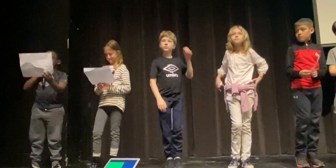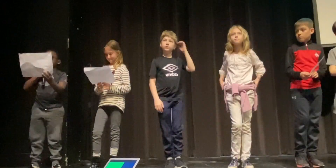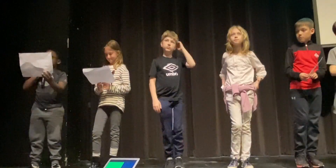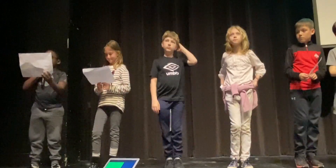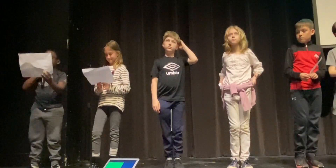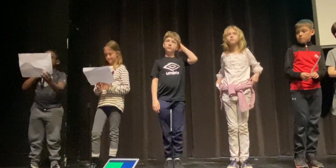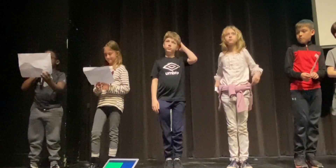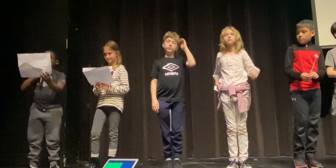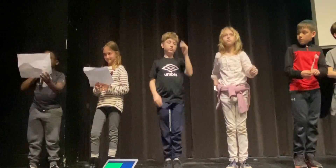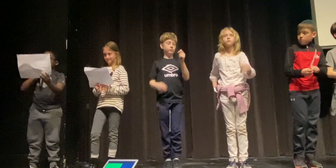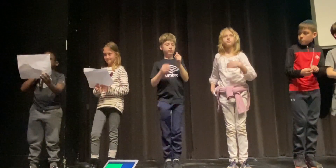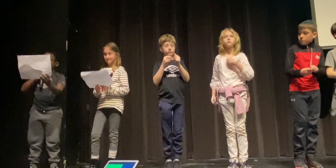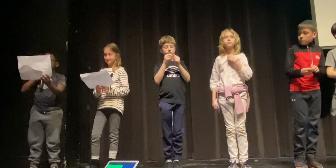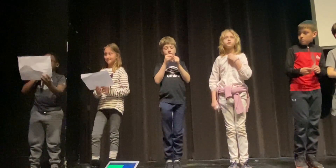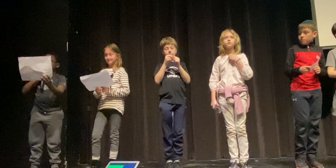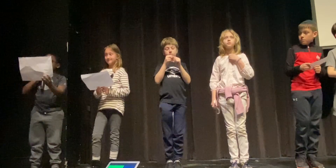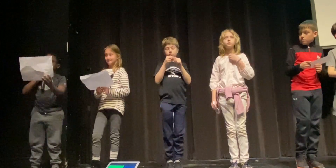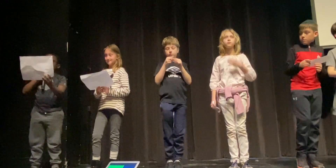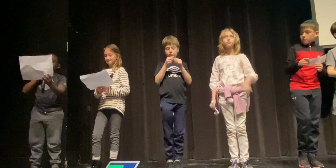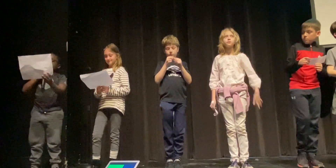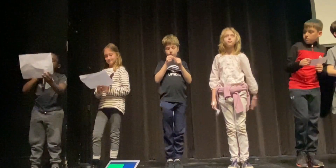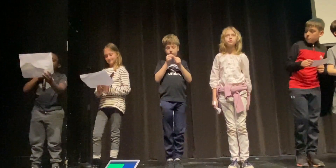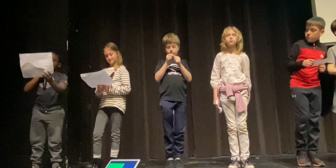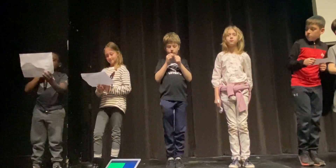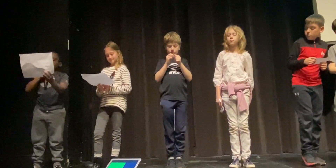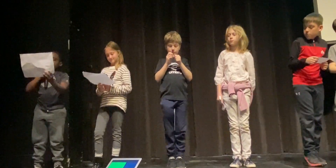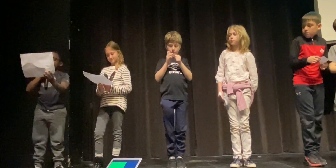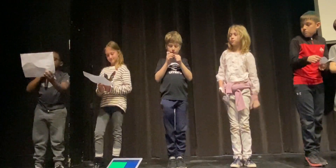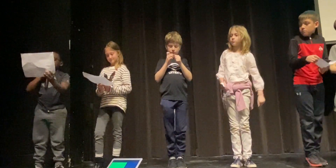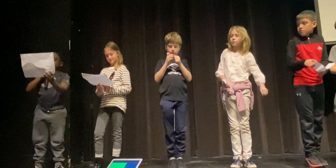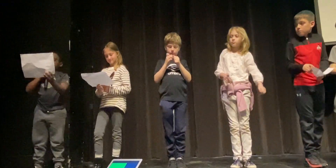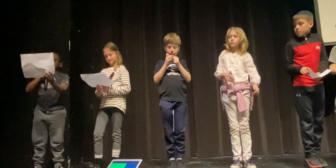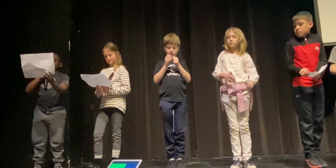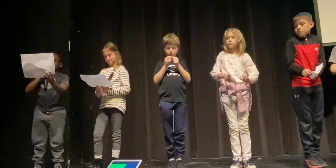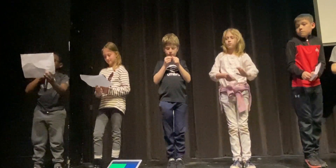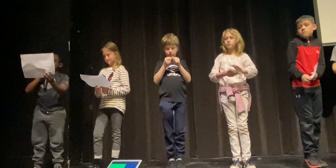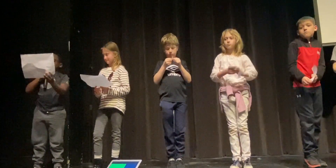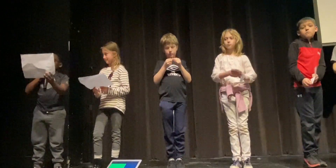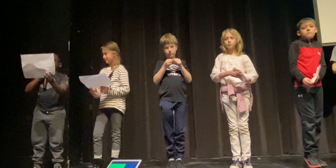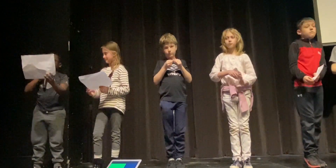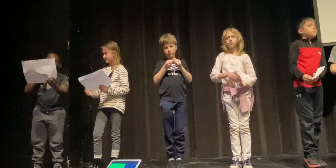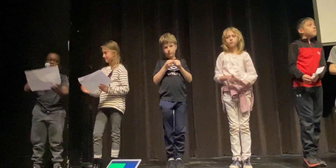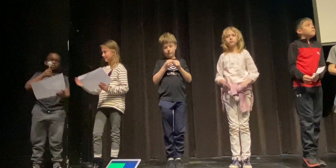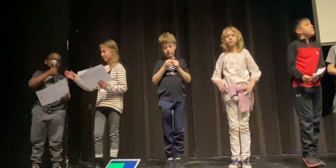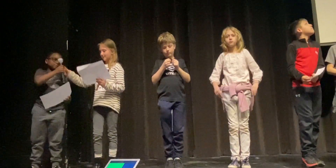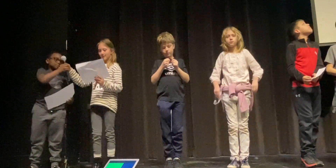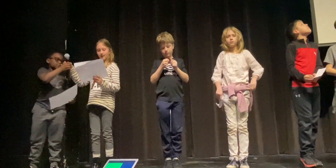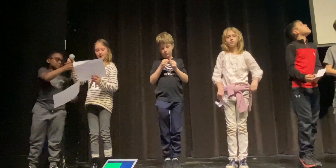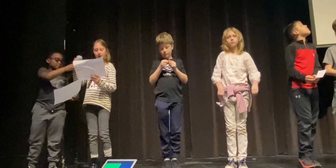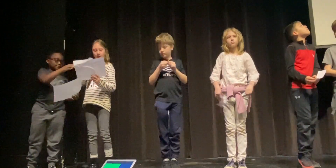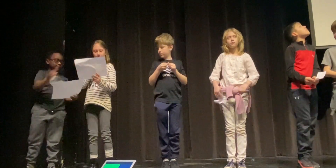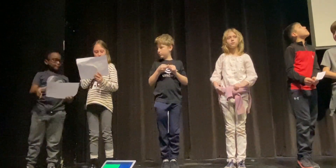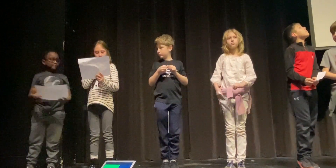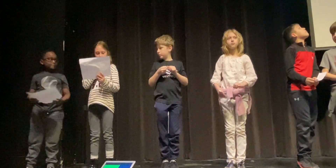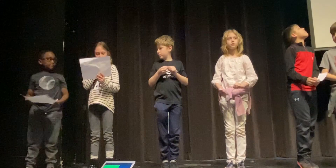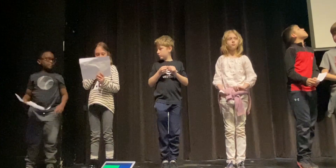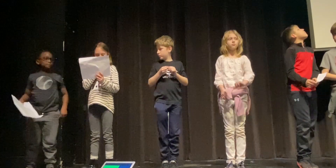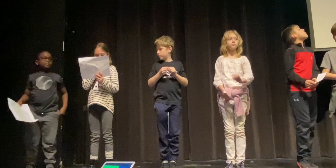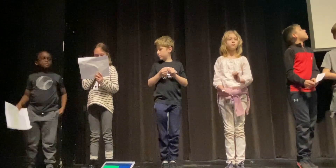know that deaf people still listen to music? They feel the vibrations being produced by the music. In Ms. Schuchter's